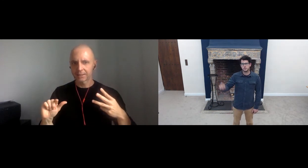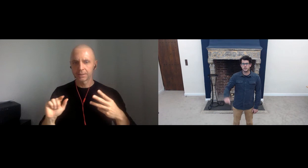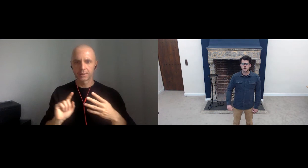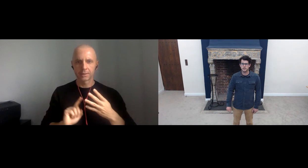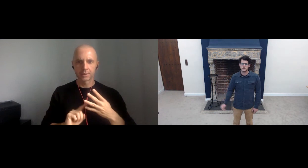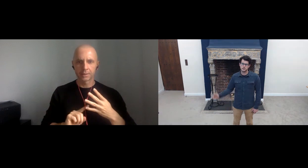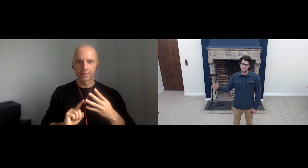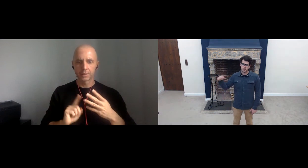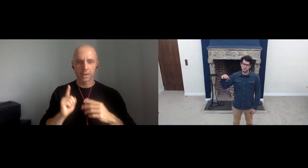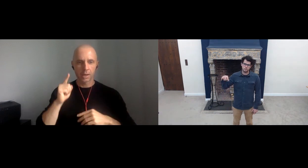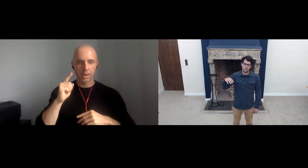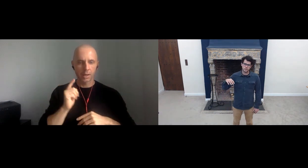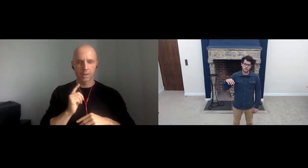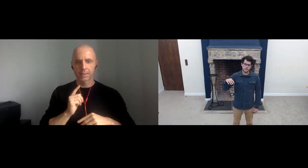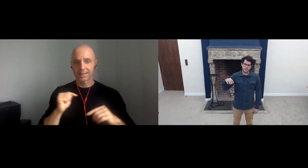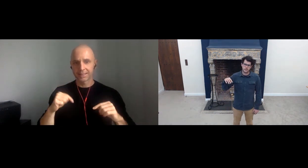cormorants up on the turrets,